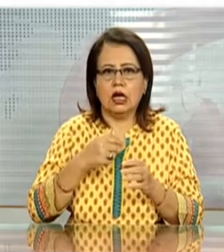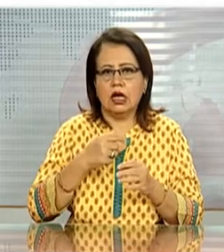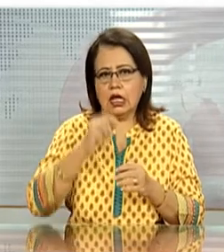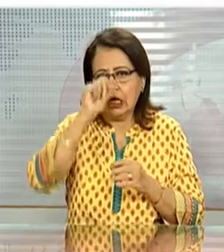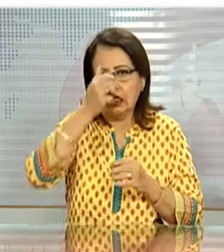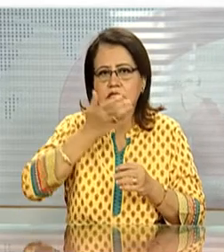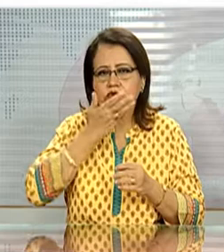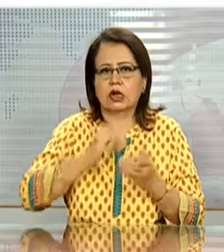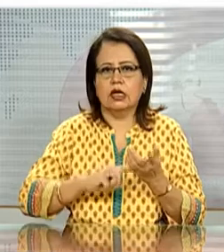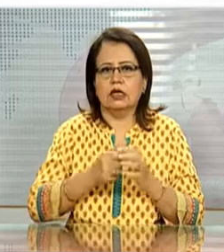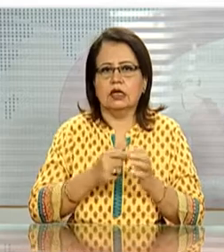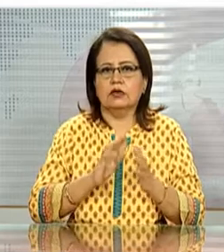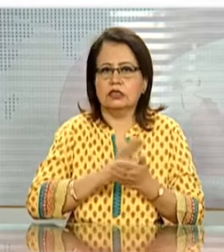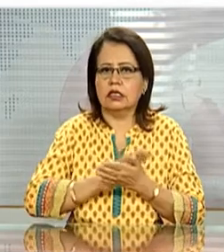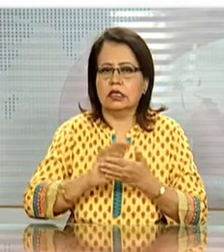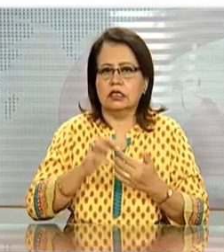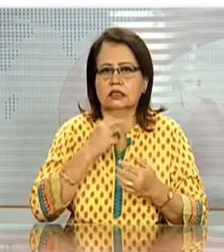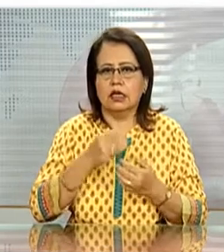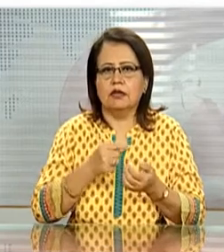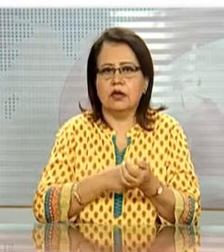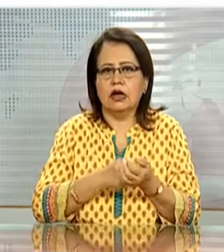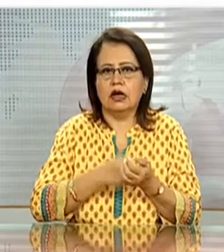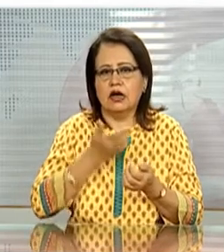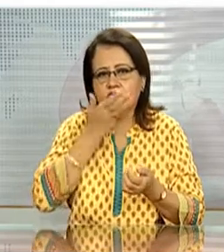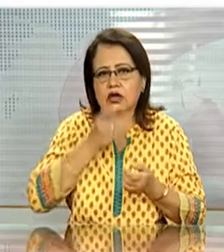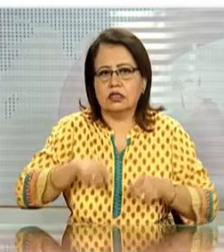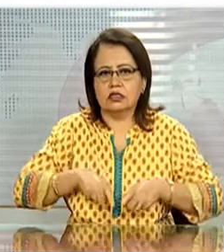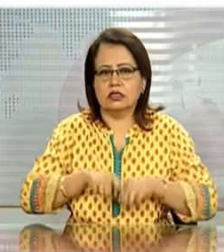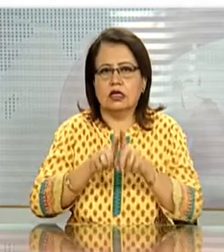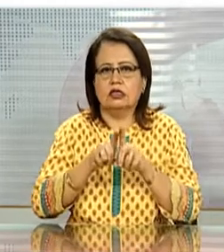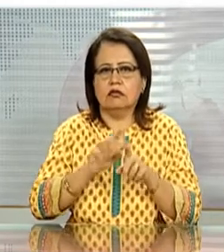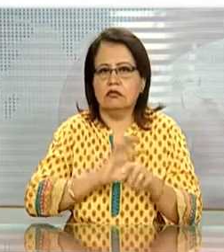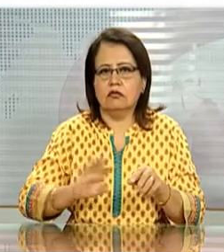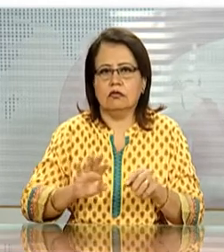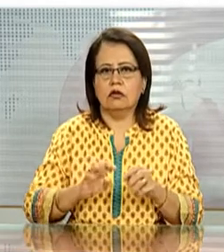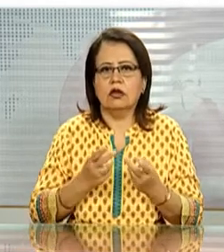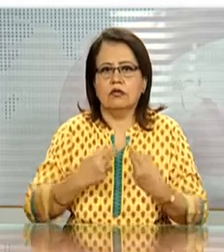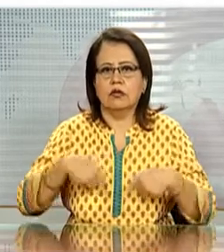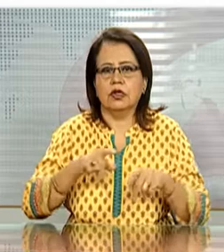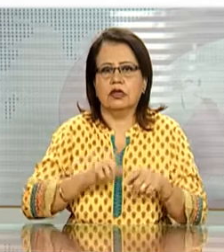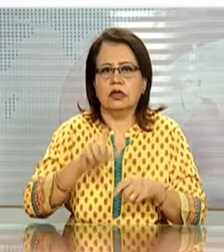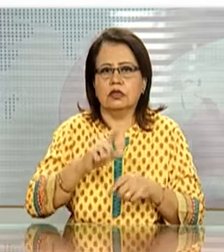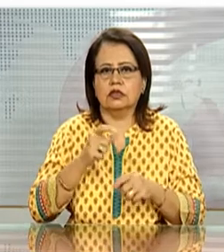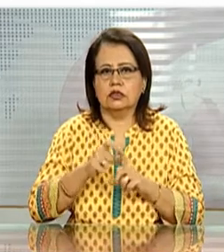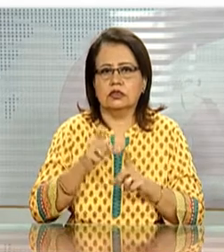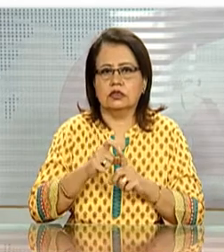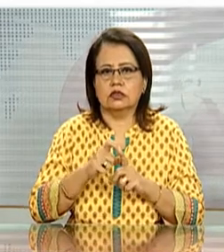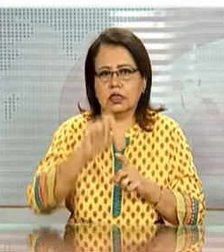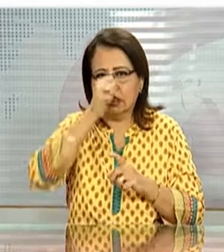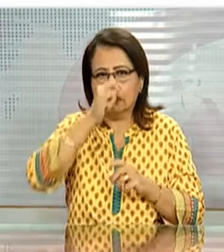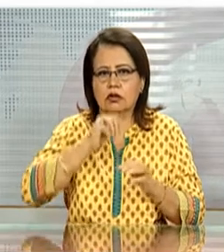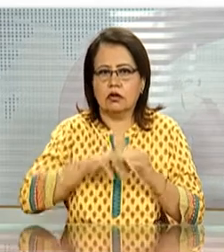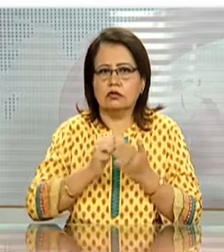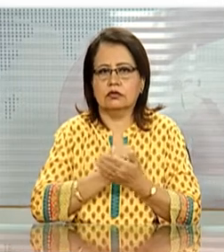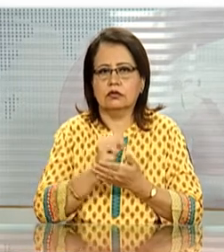water treaty where he clearly said blood and water cannot flow together the meeting led to the decision that India